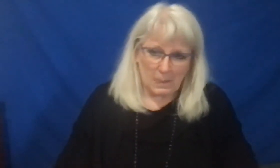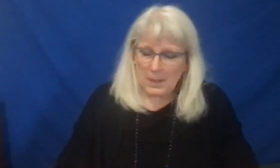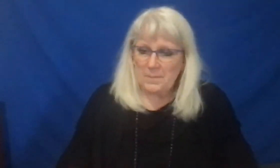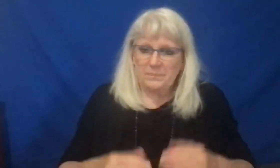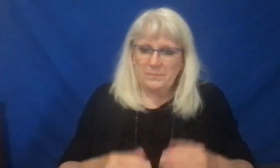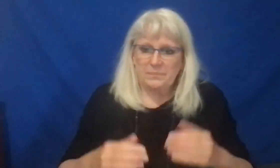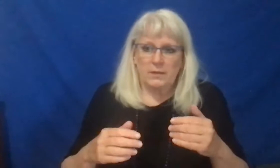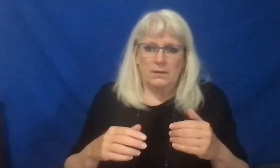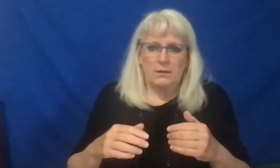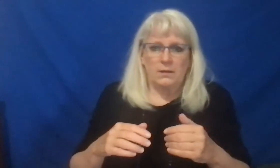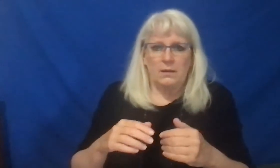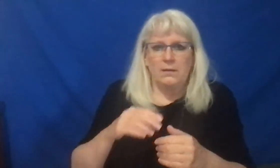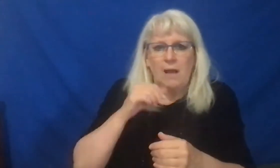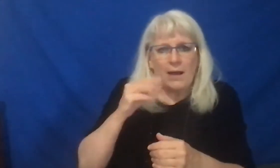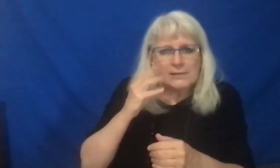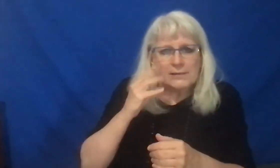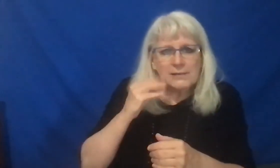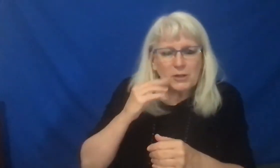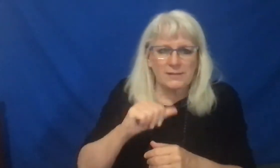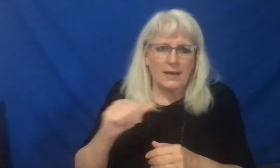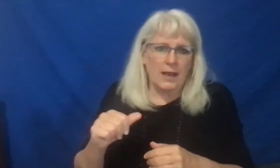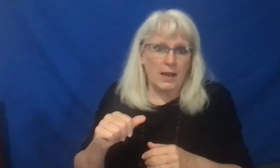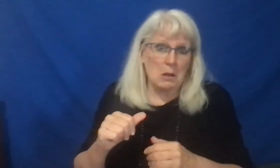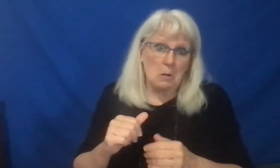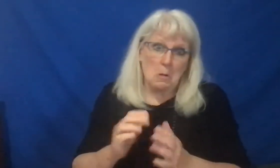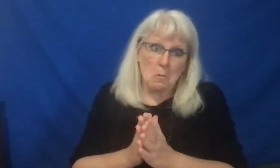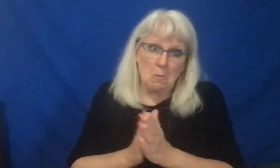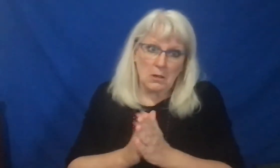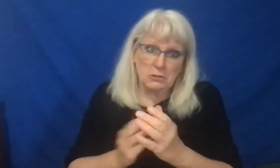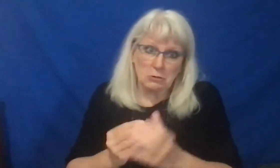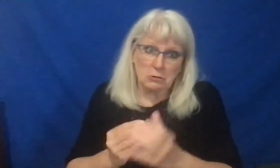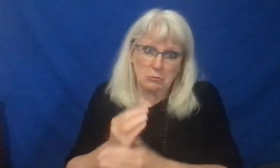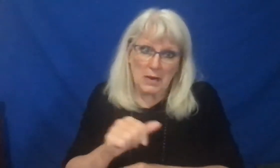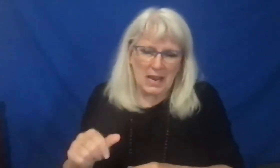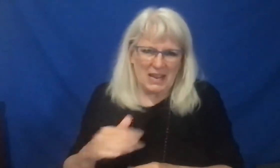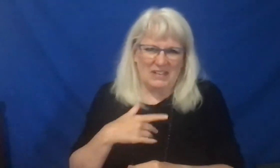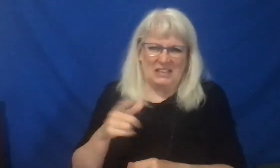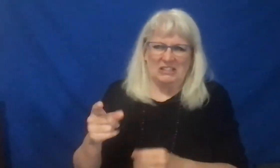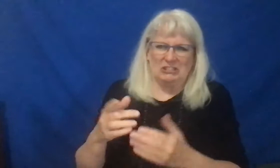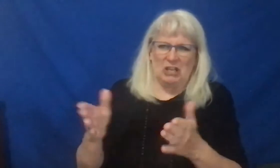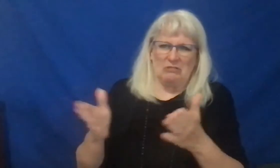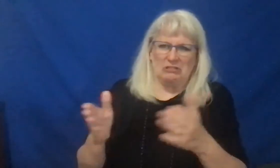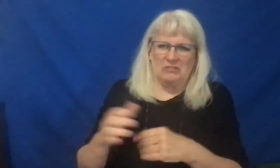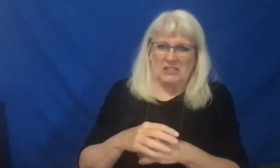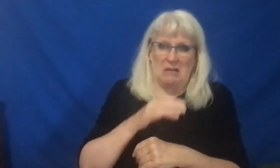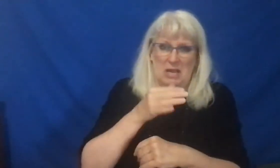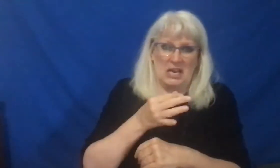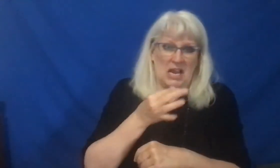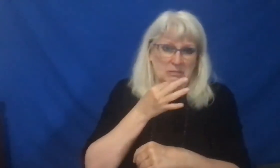inexperience in AA, willing to grow in AA, feeling like you don't have a place in general service because you're not an expert in AA.